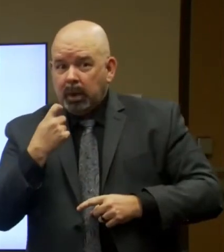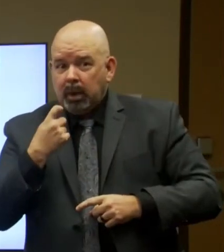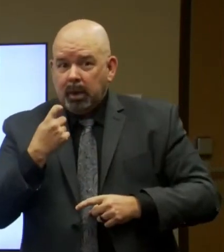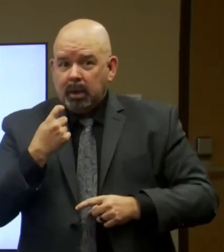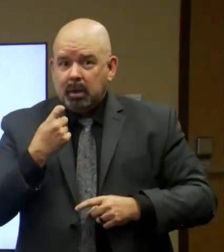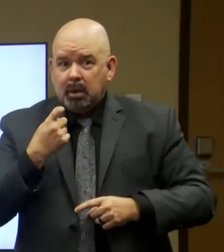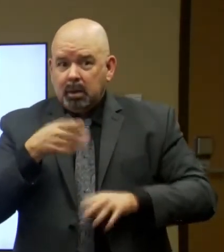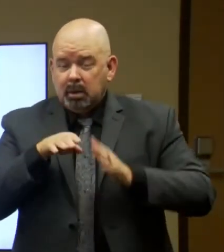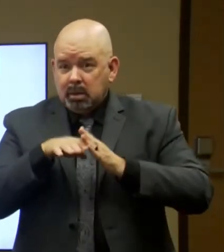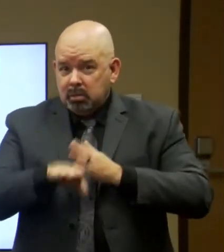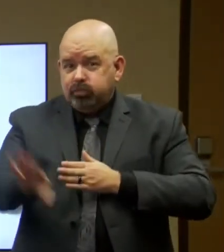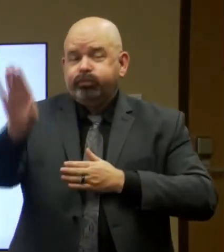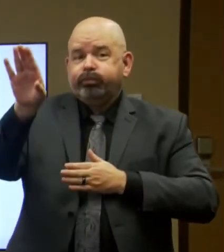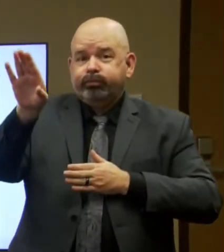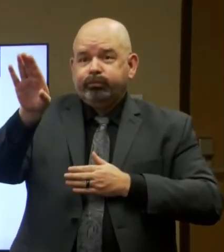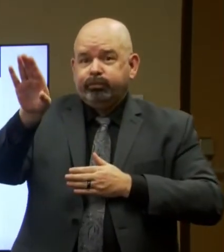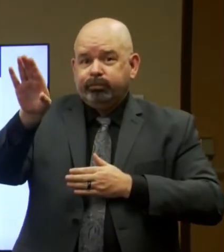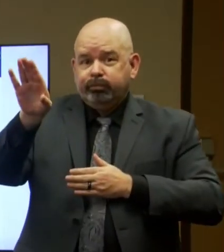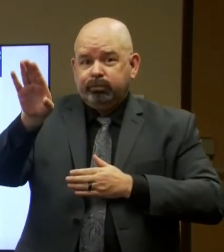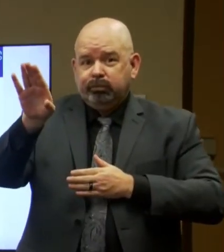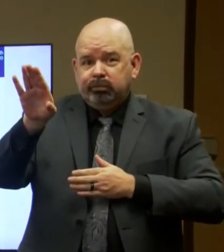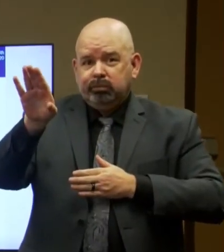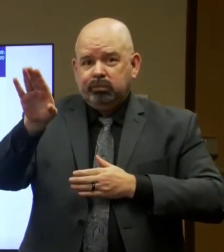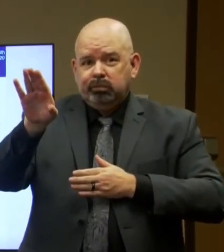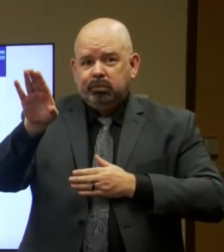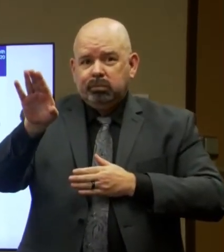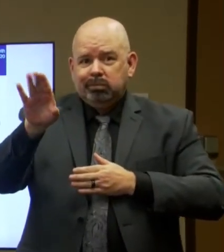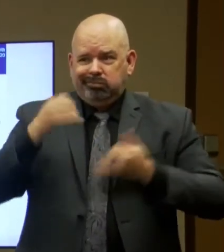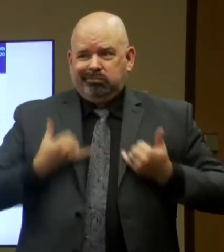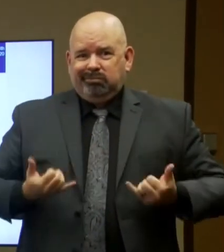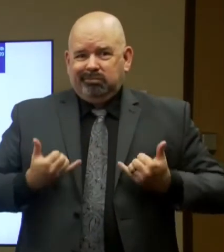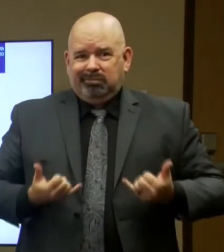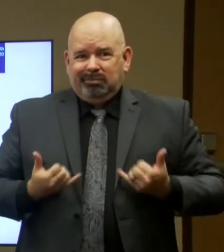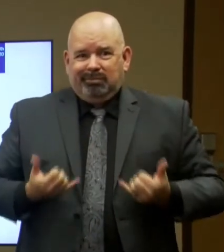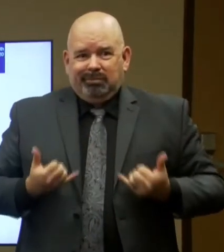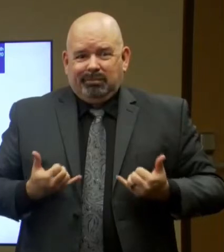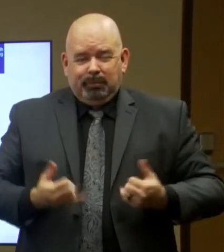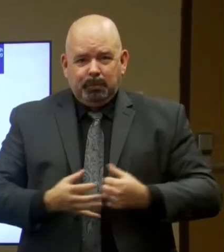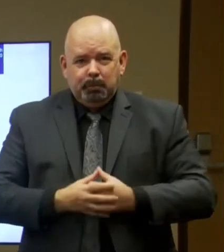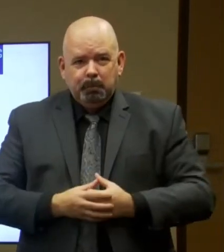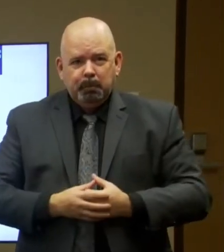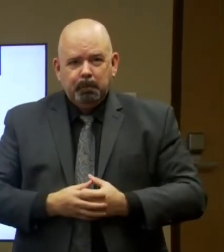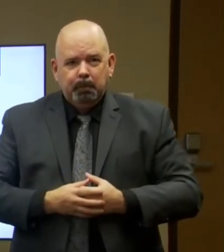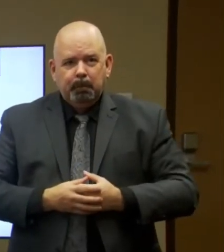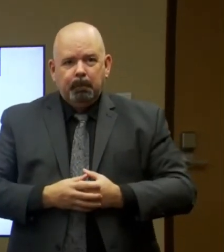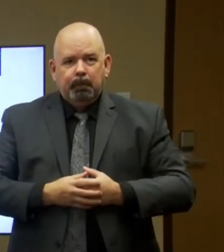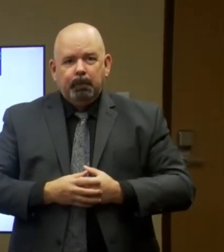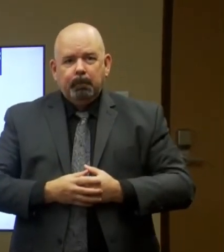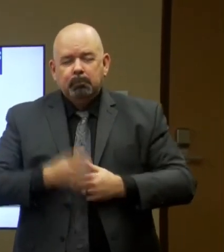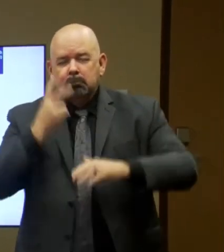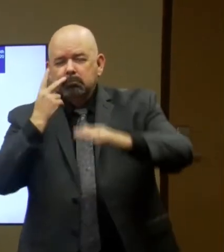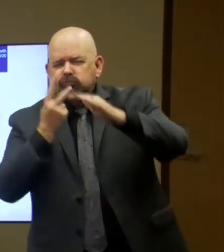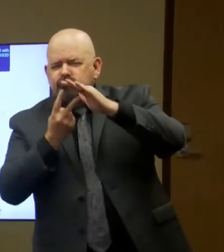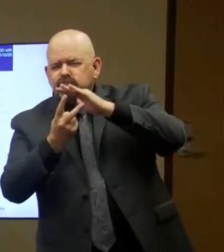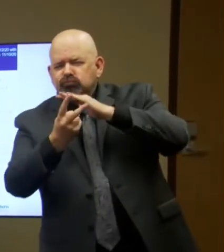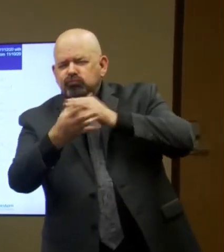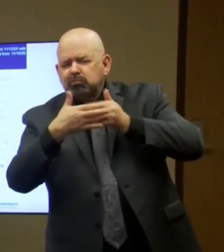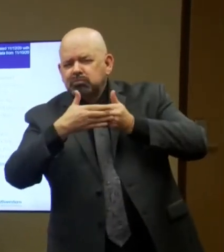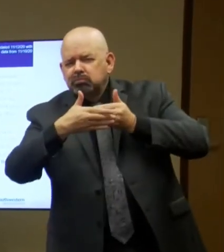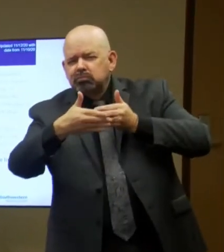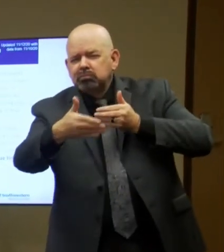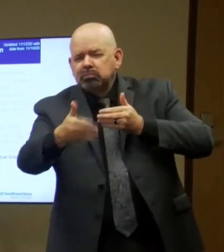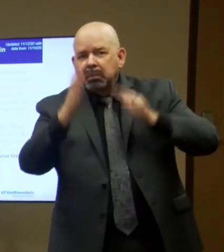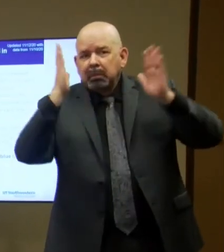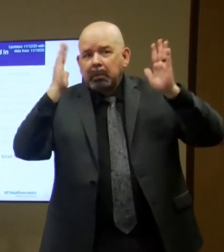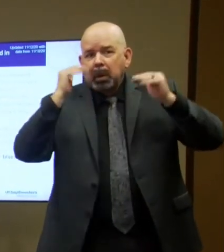That red line will put you at a place where it will be projected that you'll be